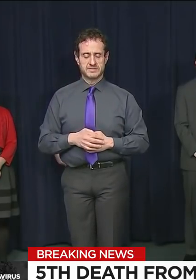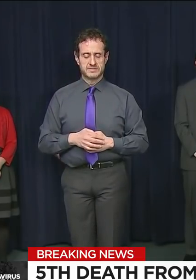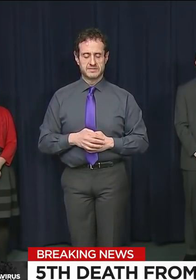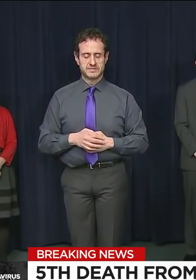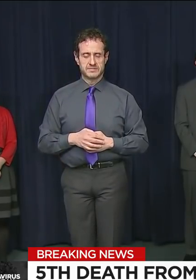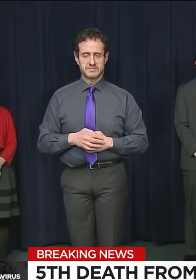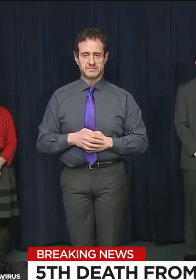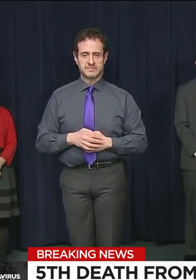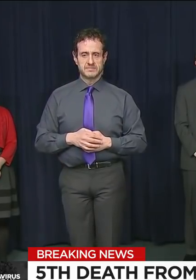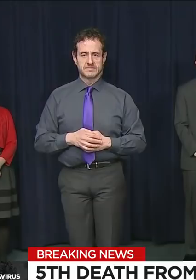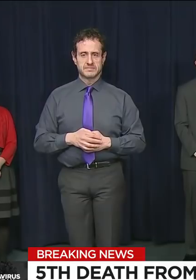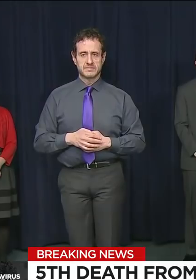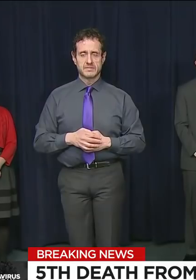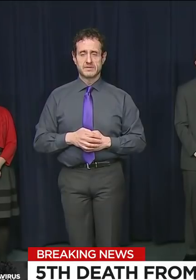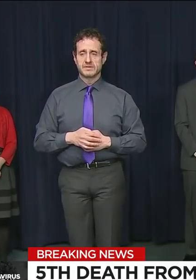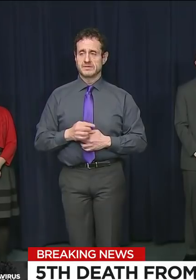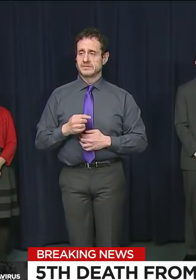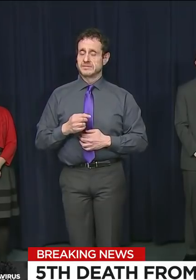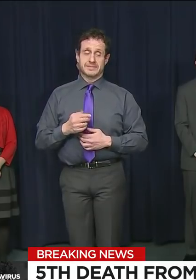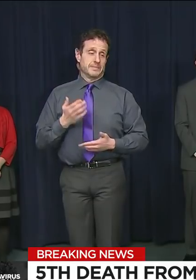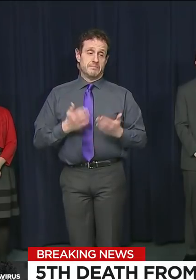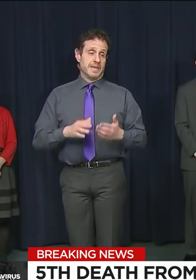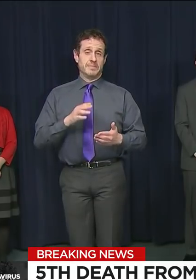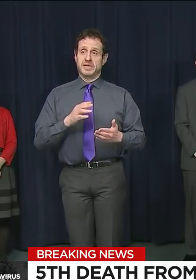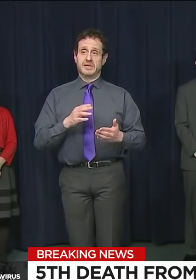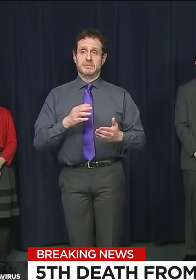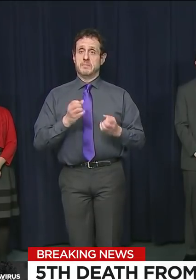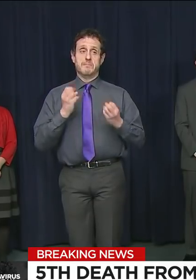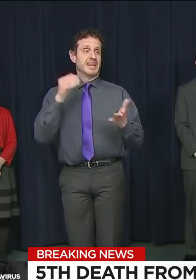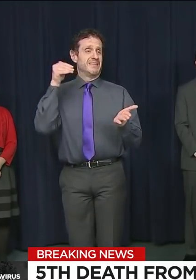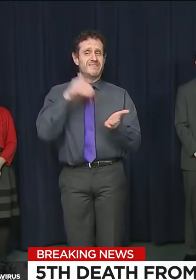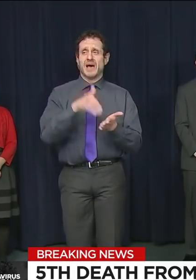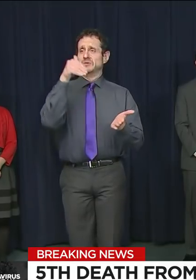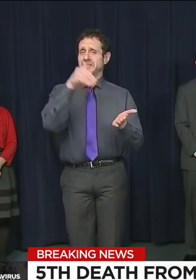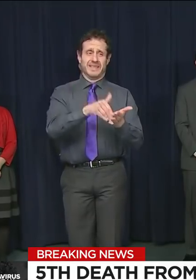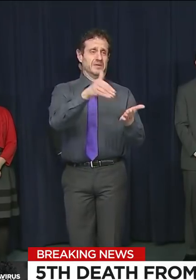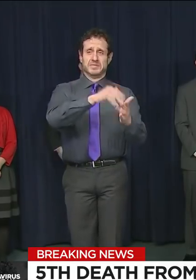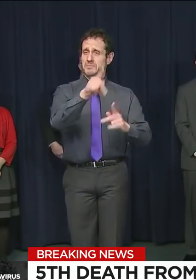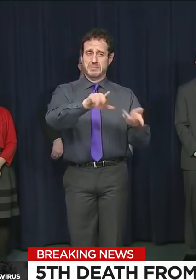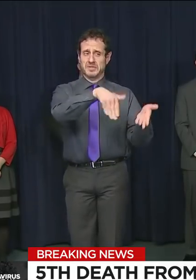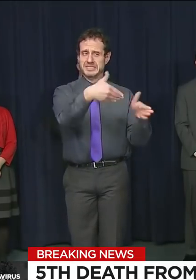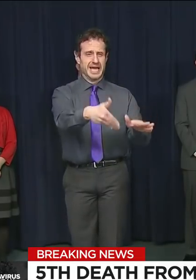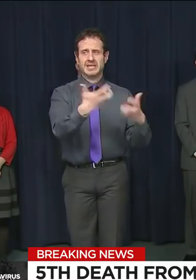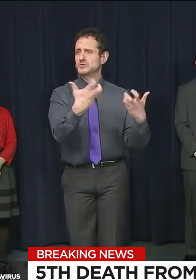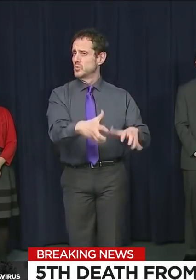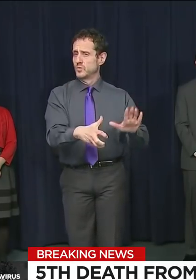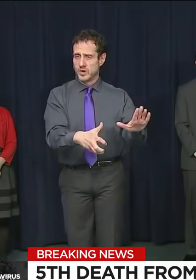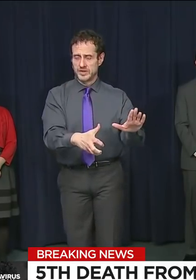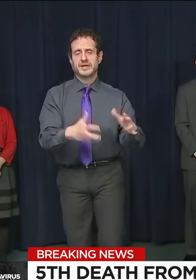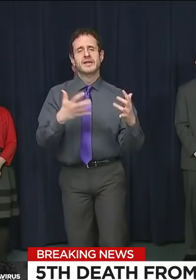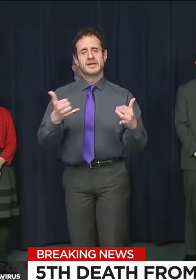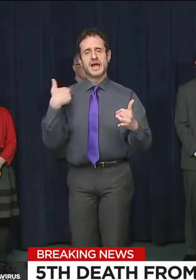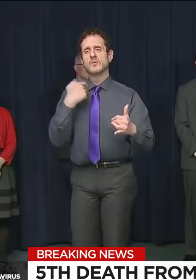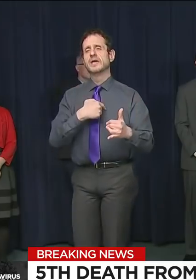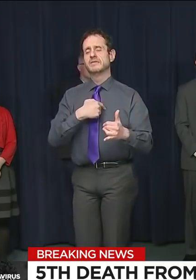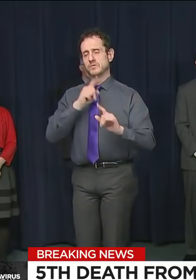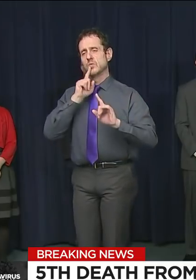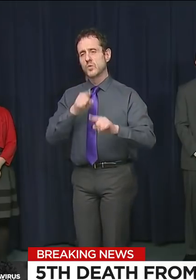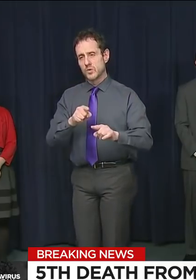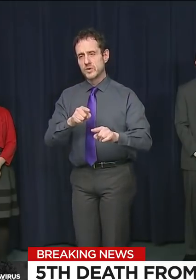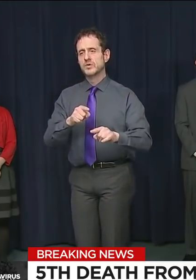of potentially tens of thousands of lives, we must enact an immediate stay-at-home order for the state of